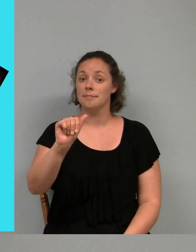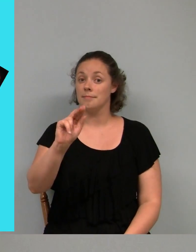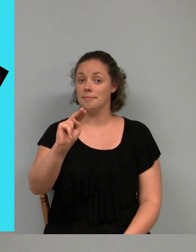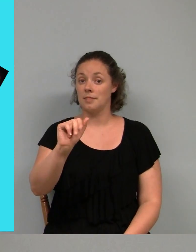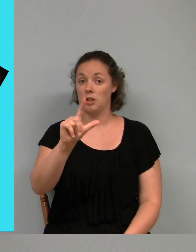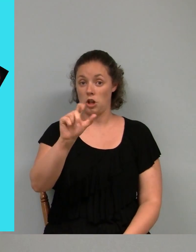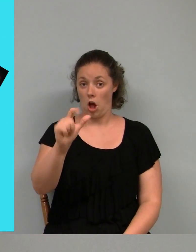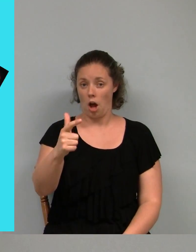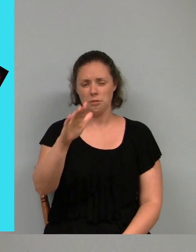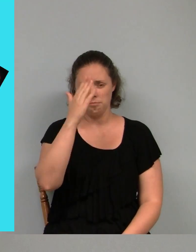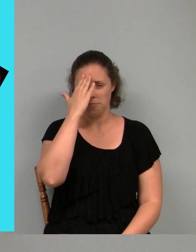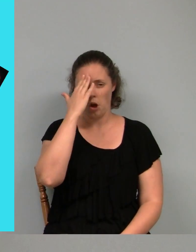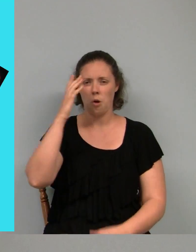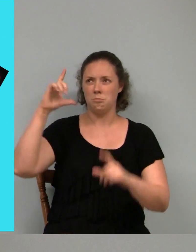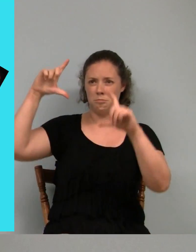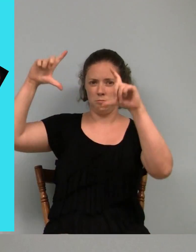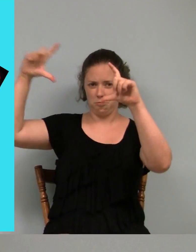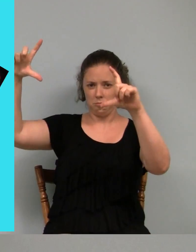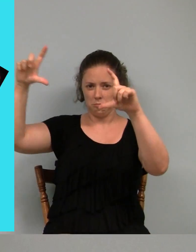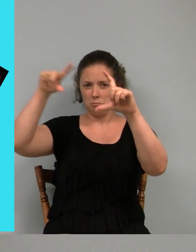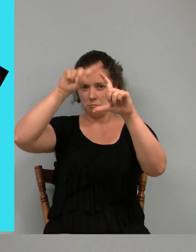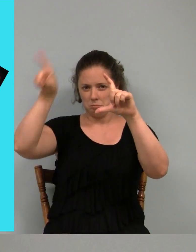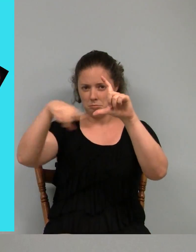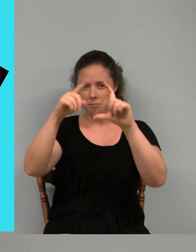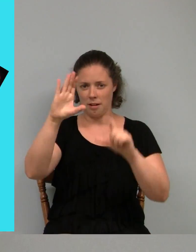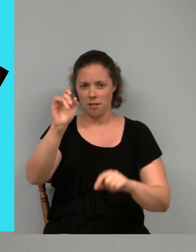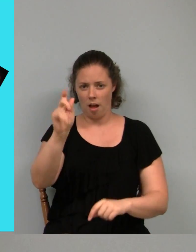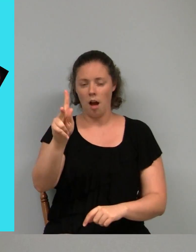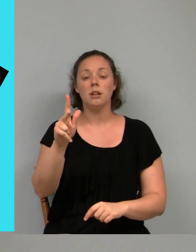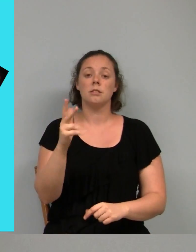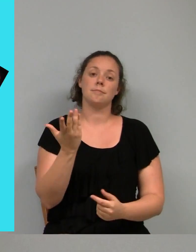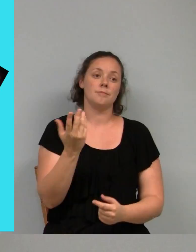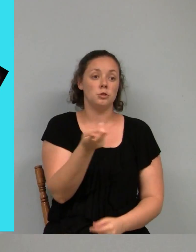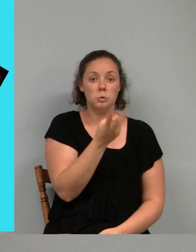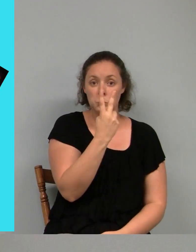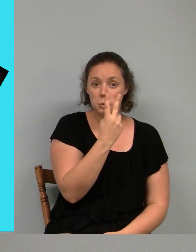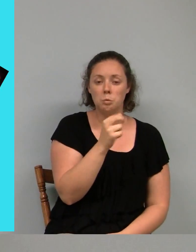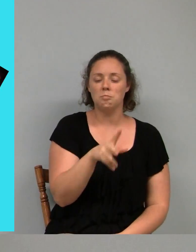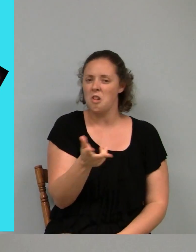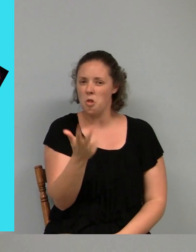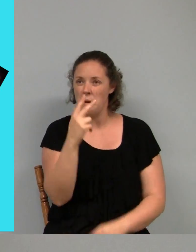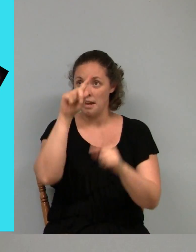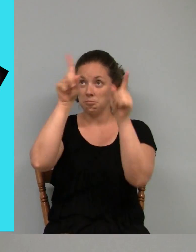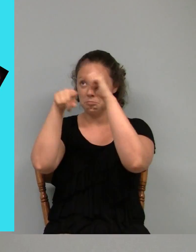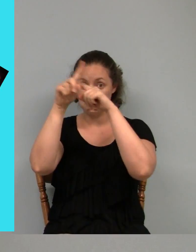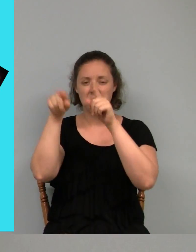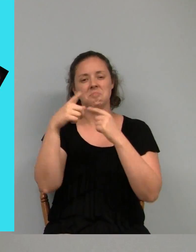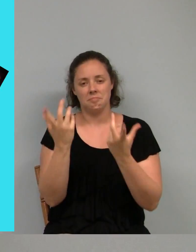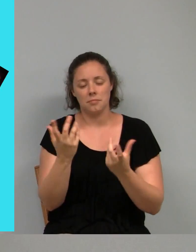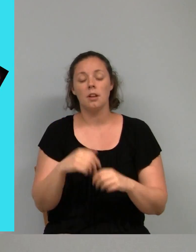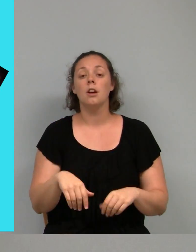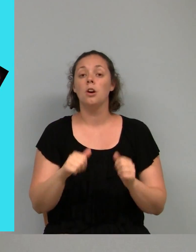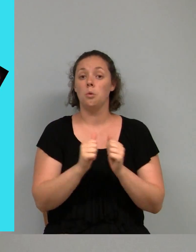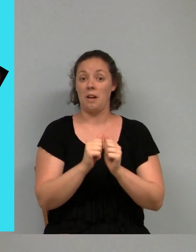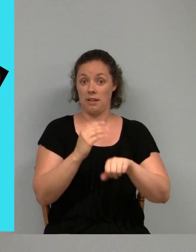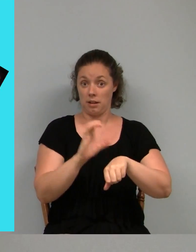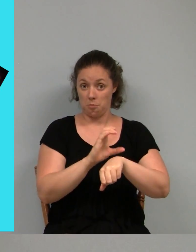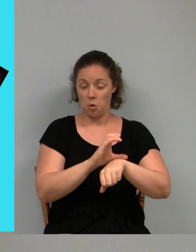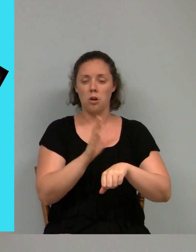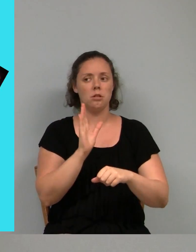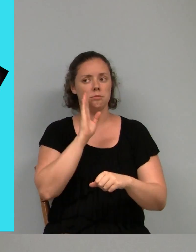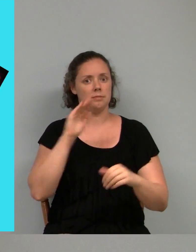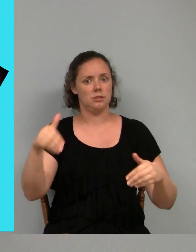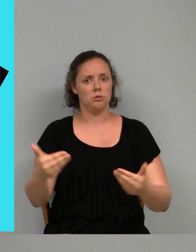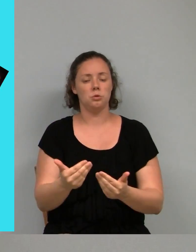Analog round-face clocks have been around for years with 2 or 3 hands. With the computer era, digital clocks are